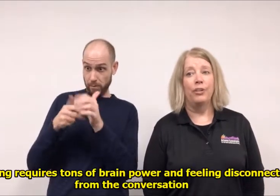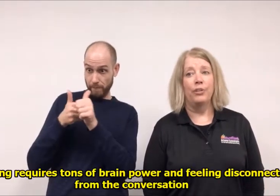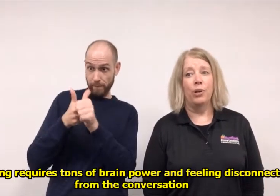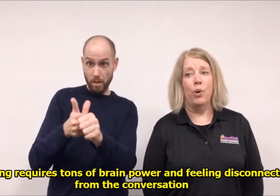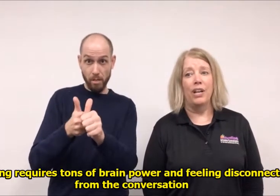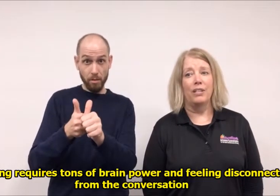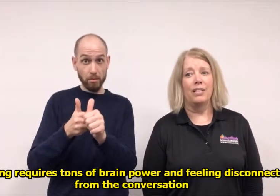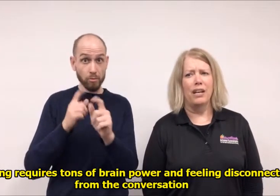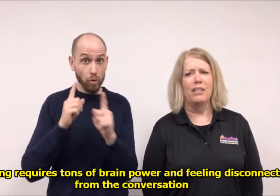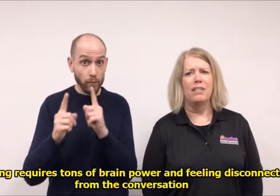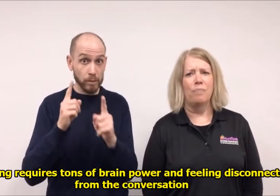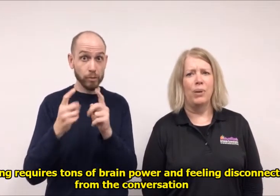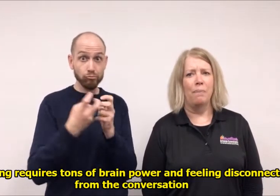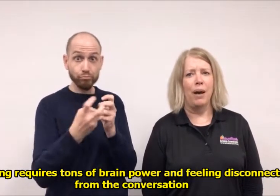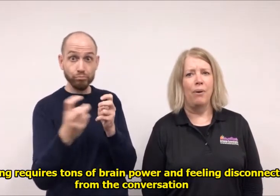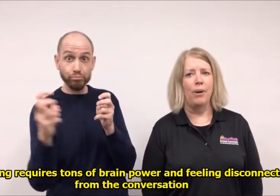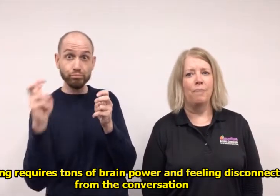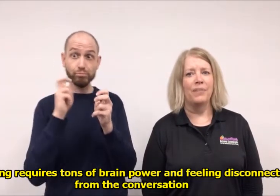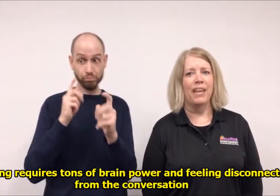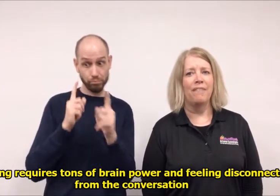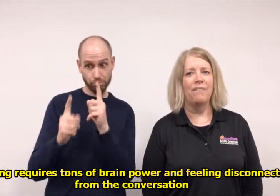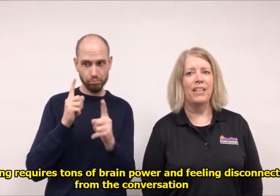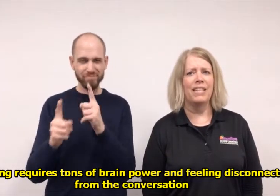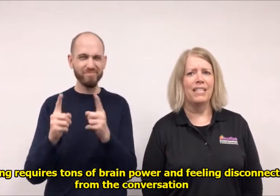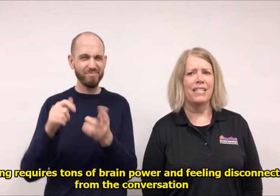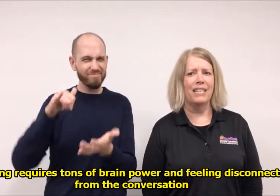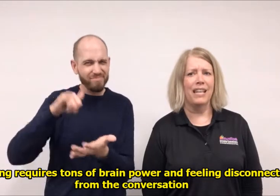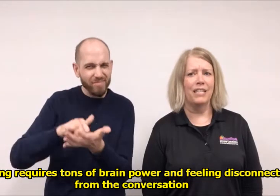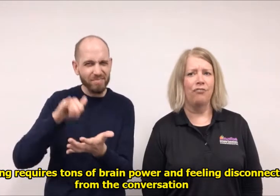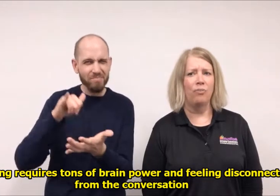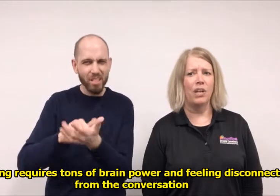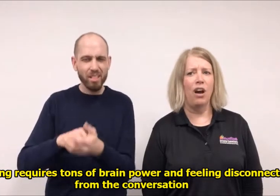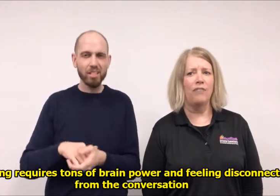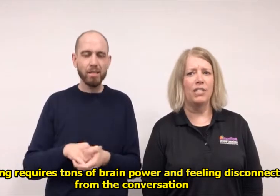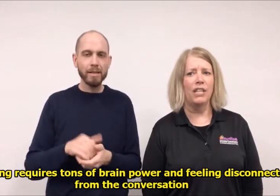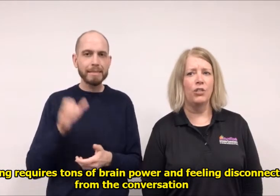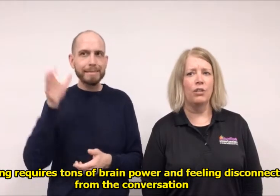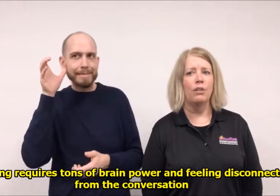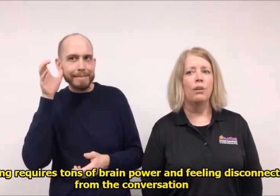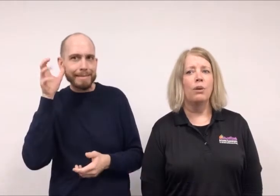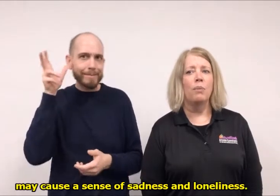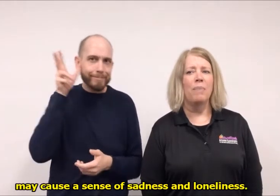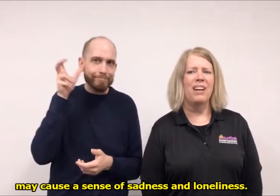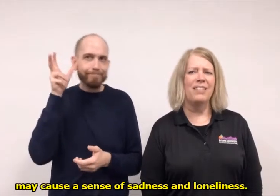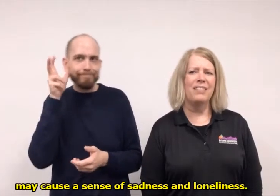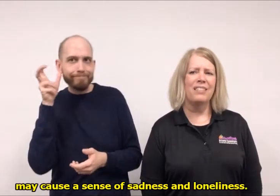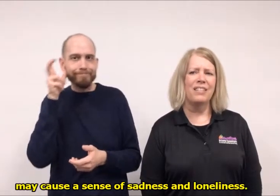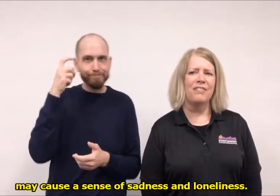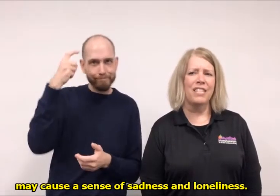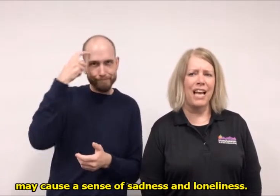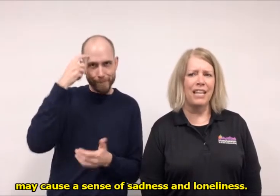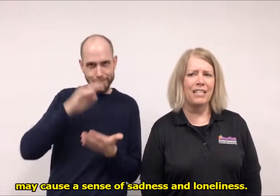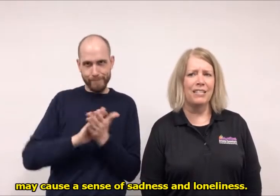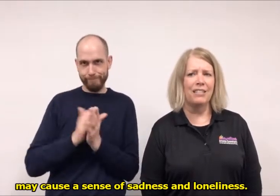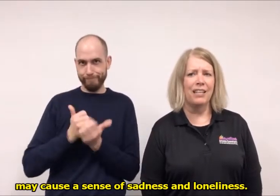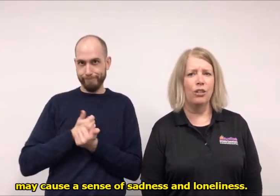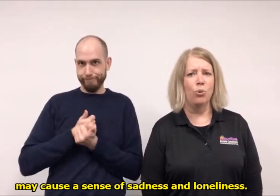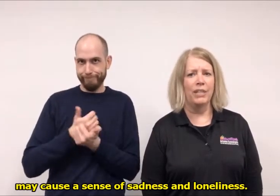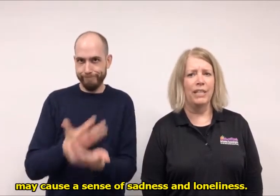Hearing requires tons of brain power, and feeling disconnected from the conversation may cause a sense of sadness and